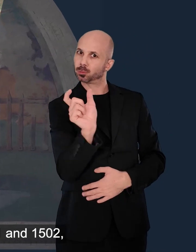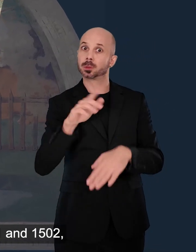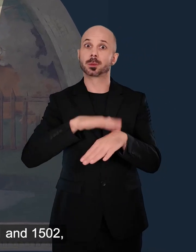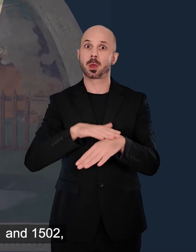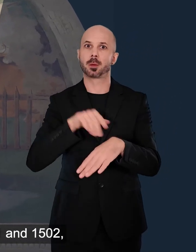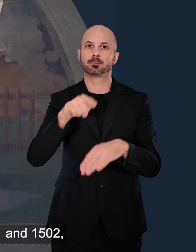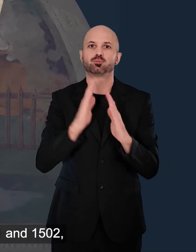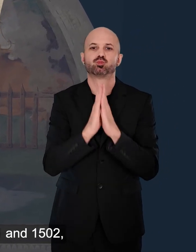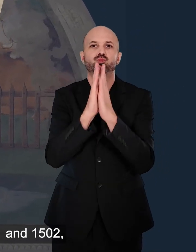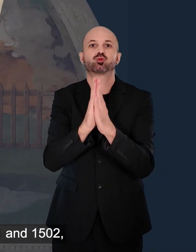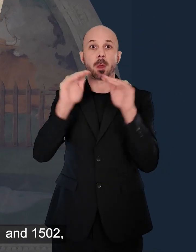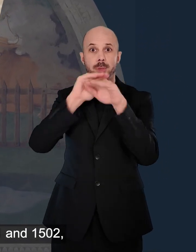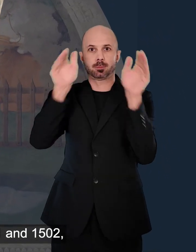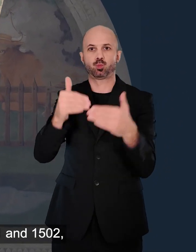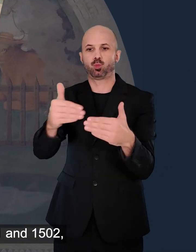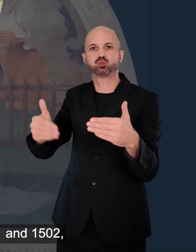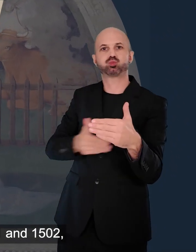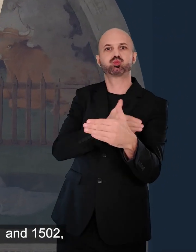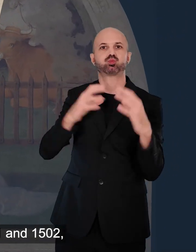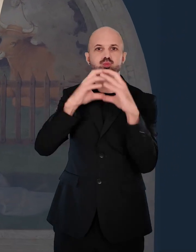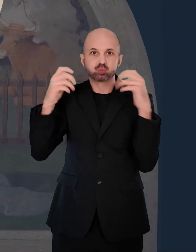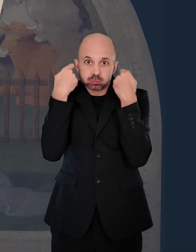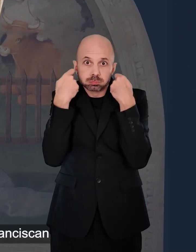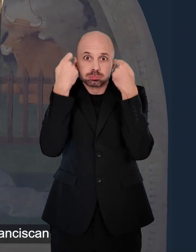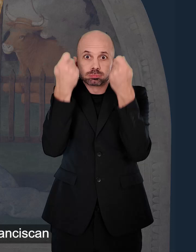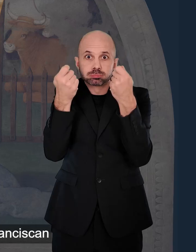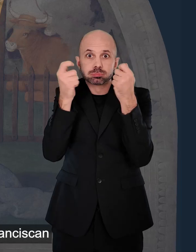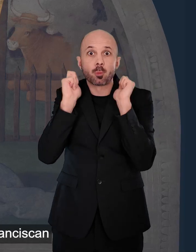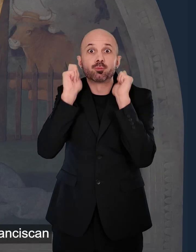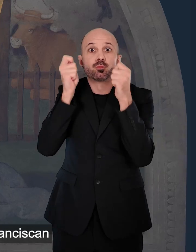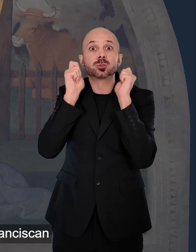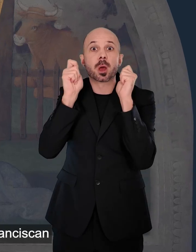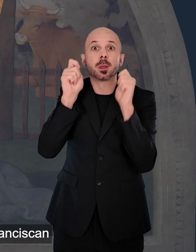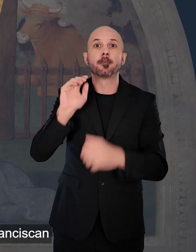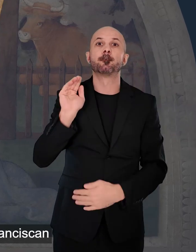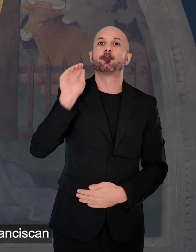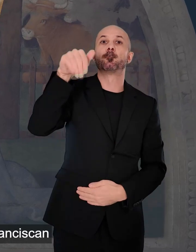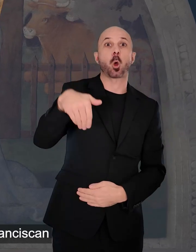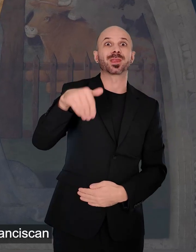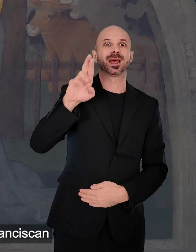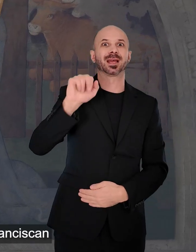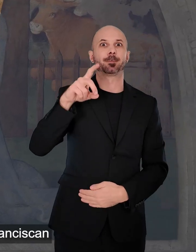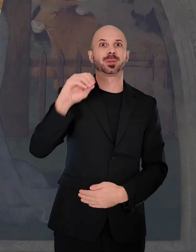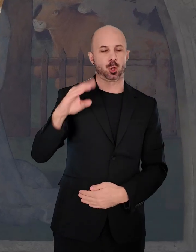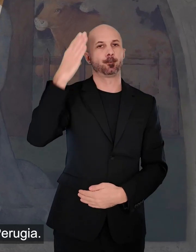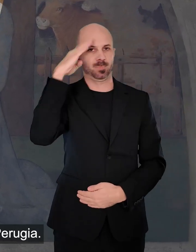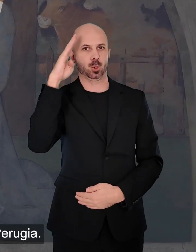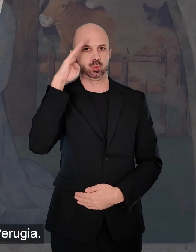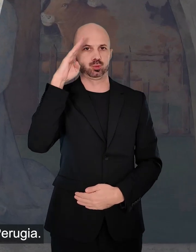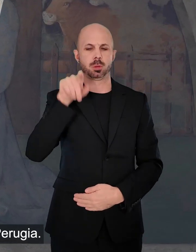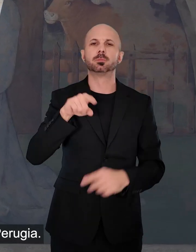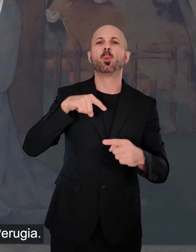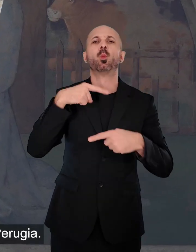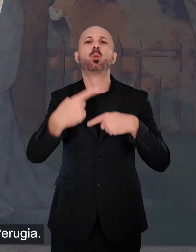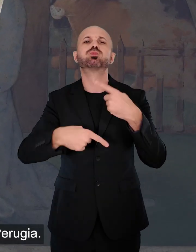between 1501 and 1502 for an external chapel of the Franciscans